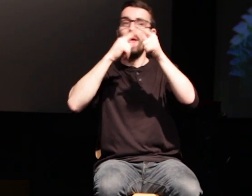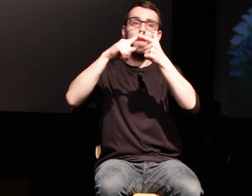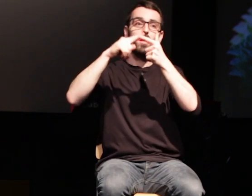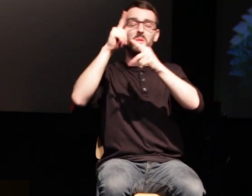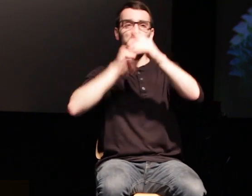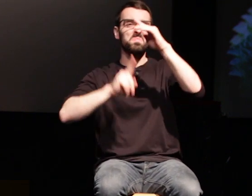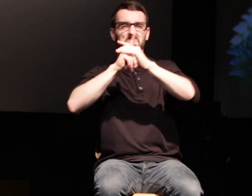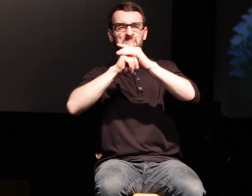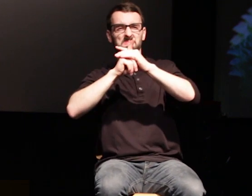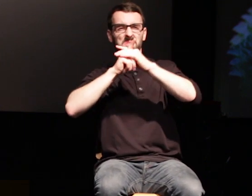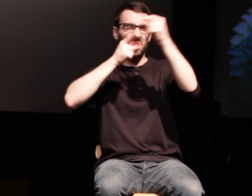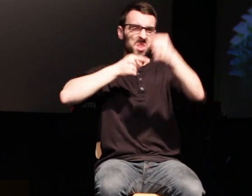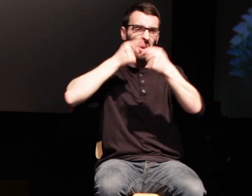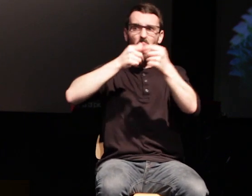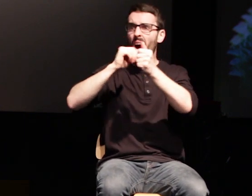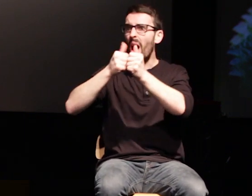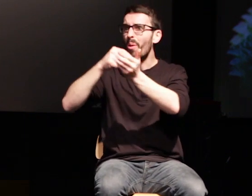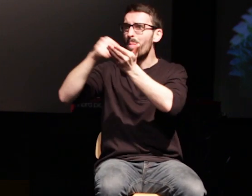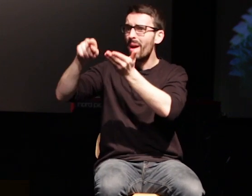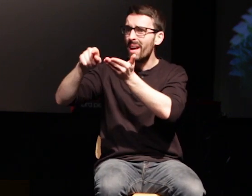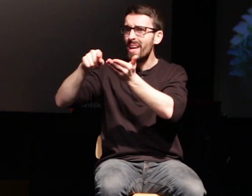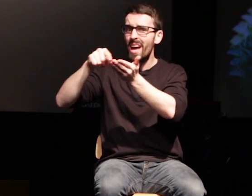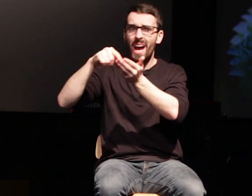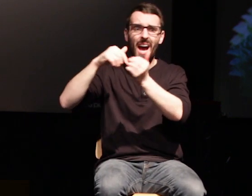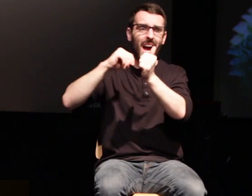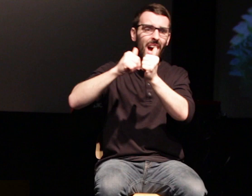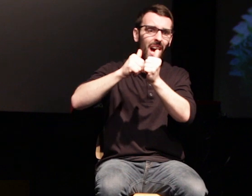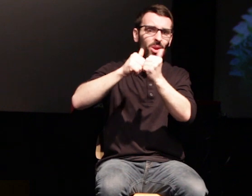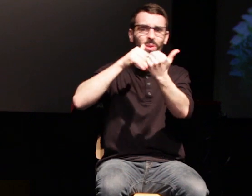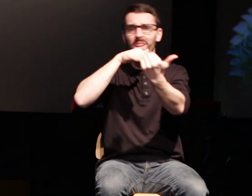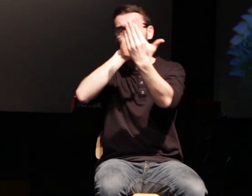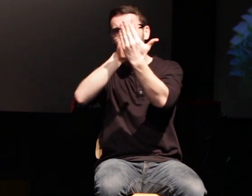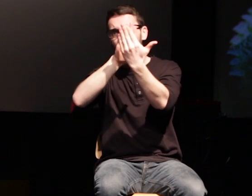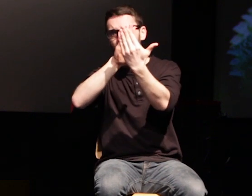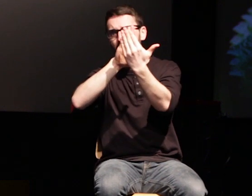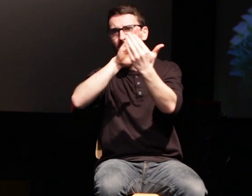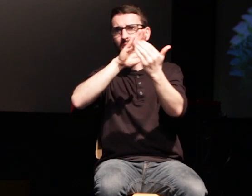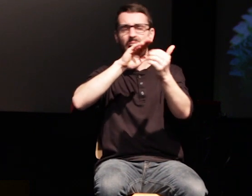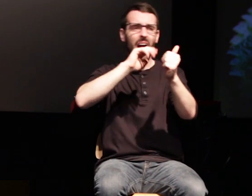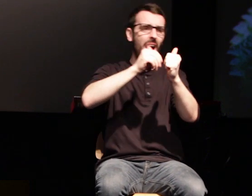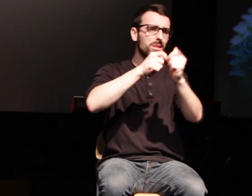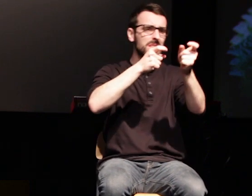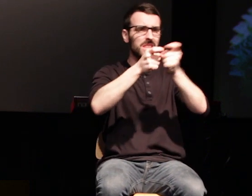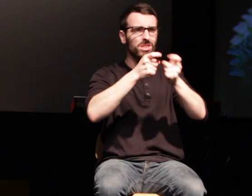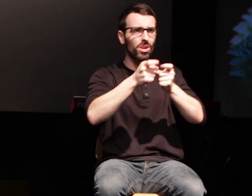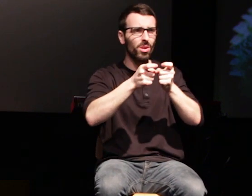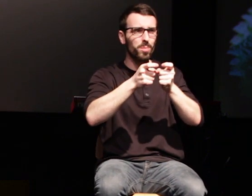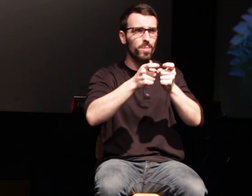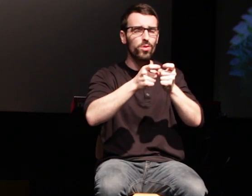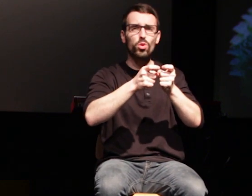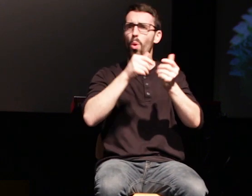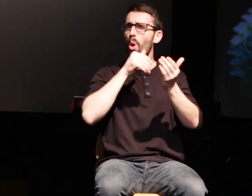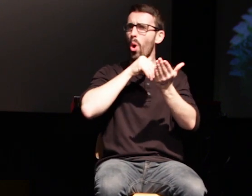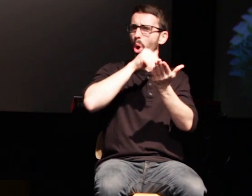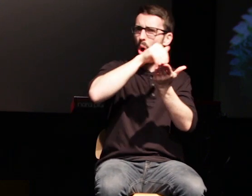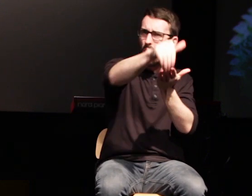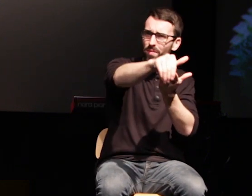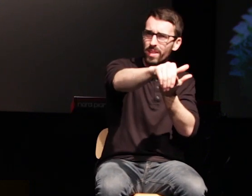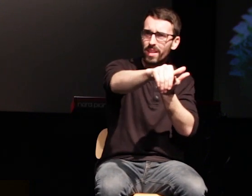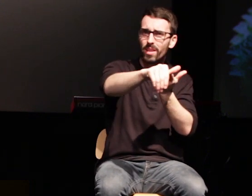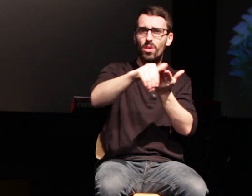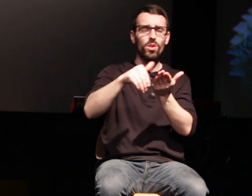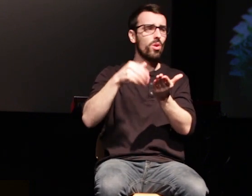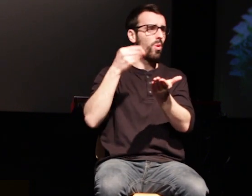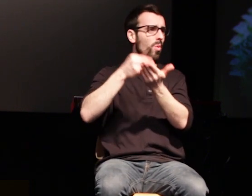for that thing? And now how do I pay for that thing and provide for that thing? And again, it says, so often this type of stuff, the deceitfulness of wealth,